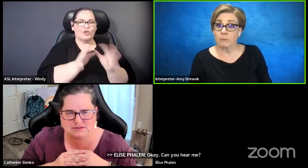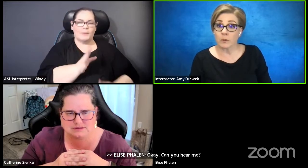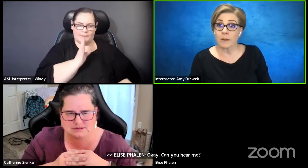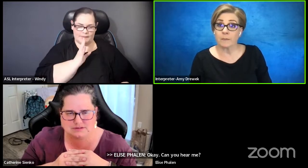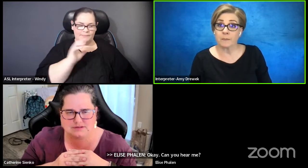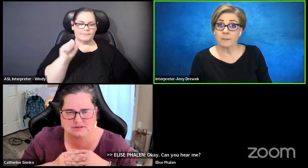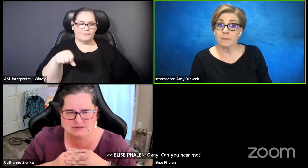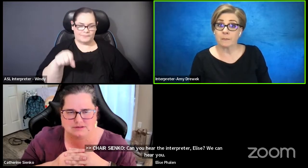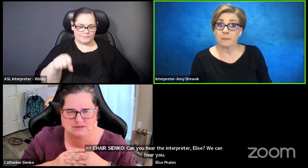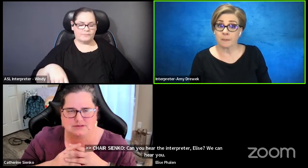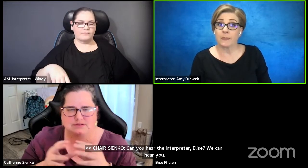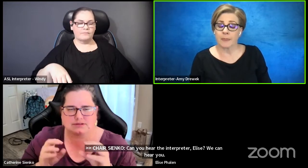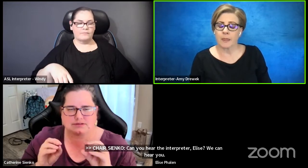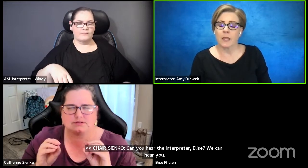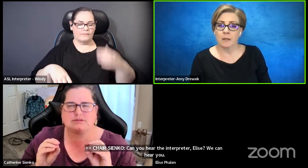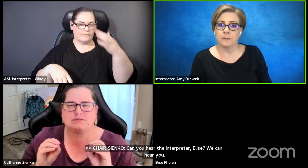interpreter.